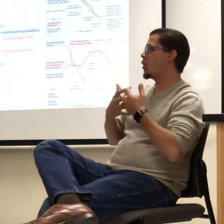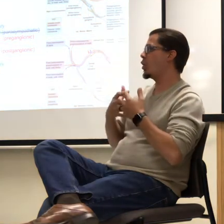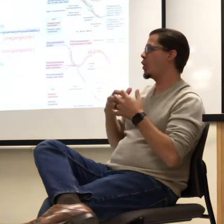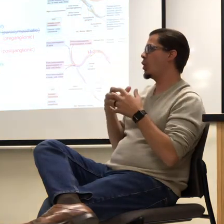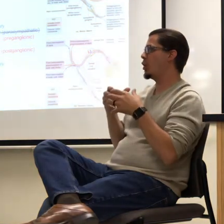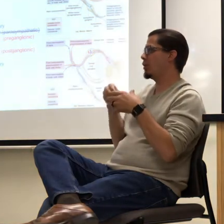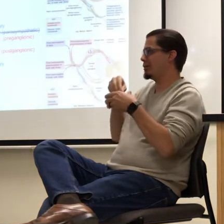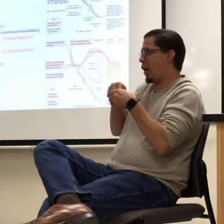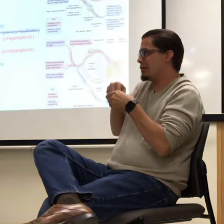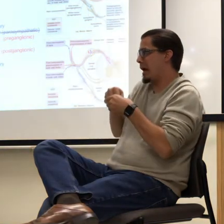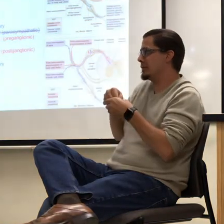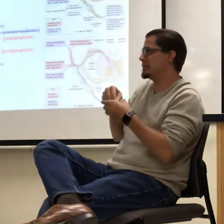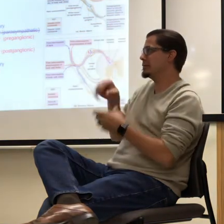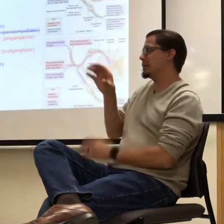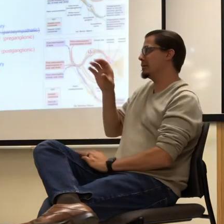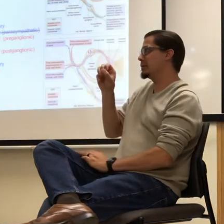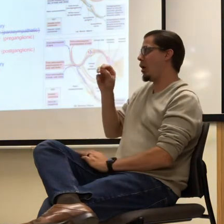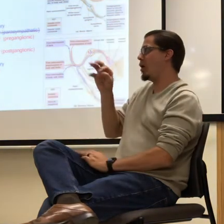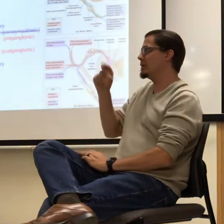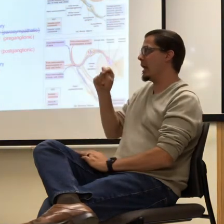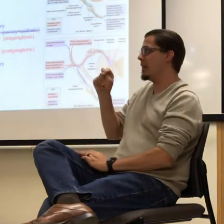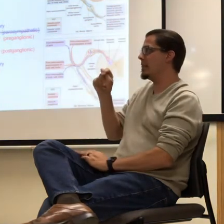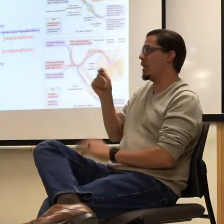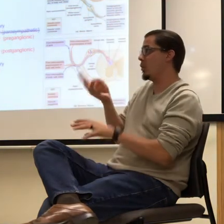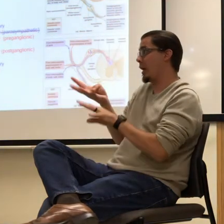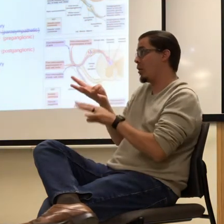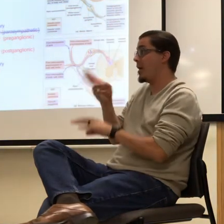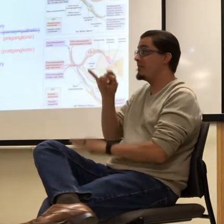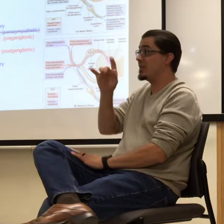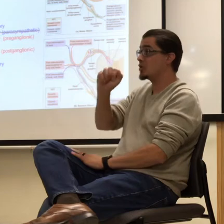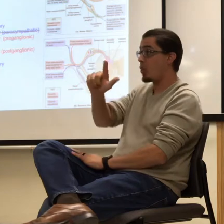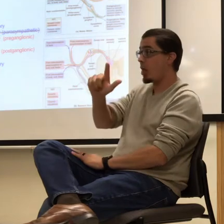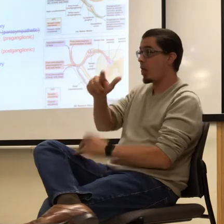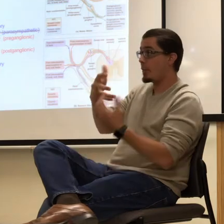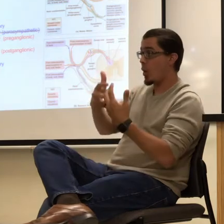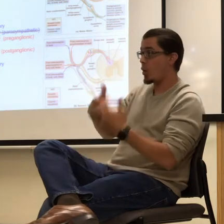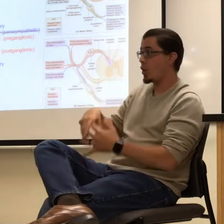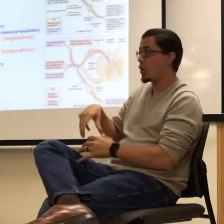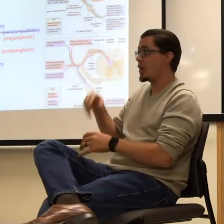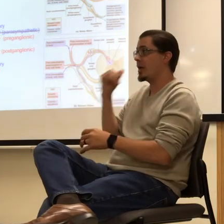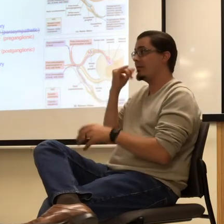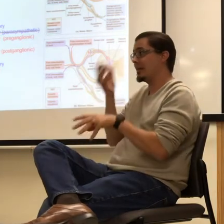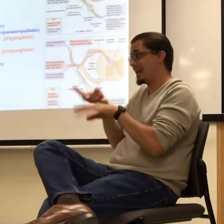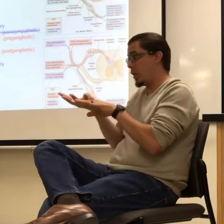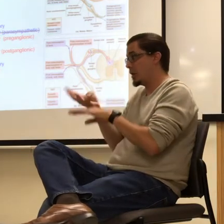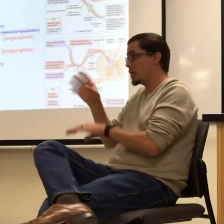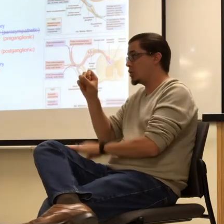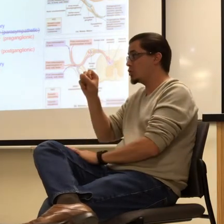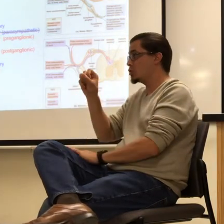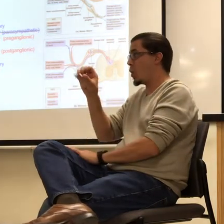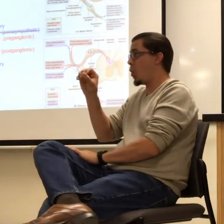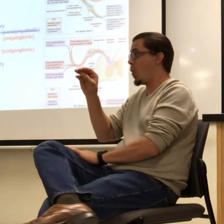contents. If it carries visceral motor, if it carries somatic motor,